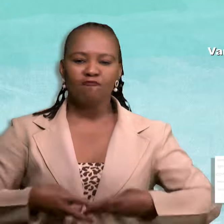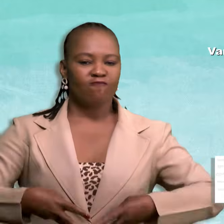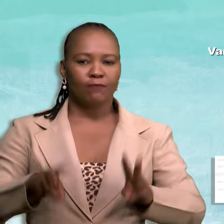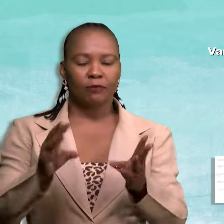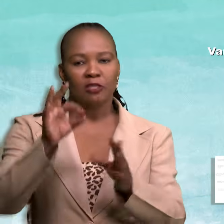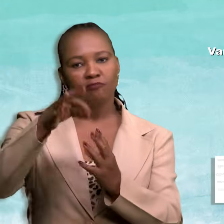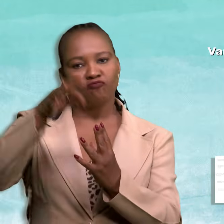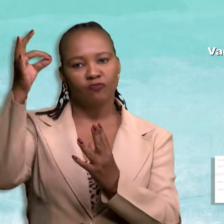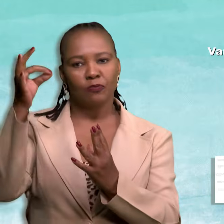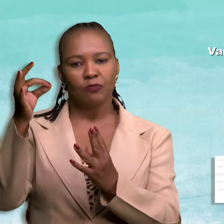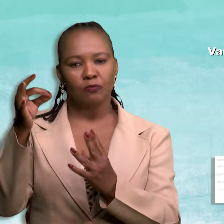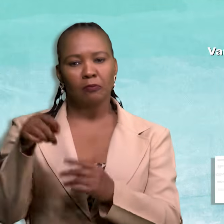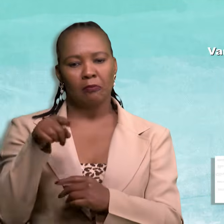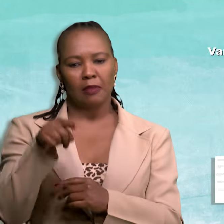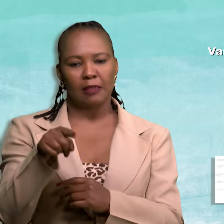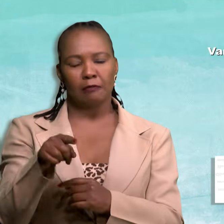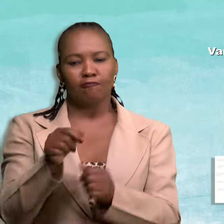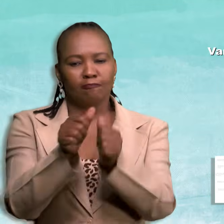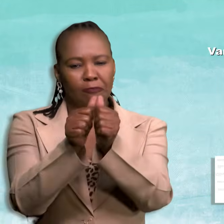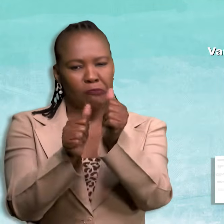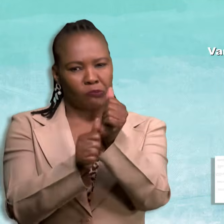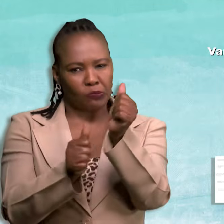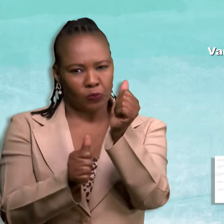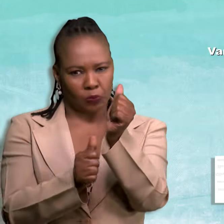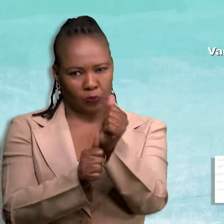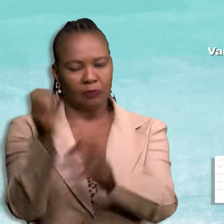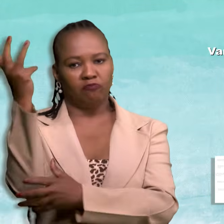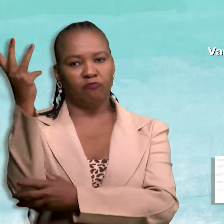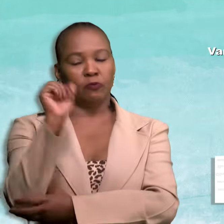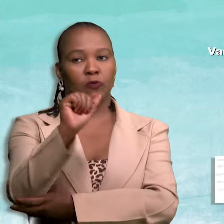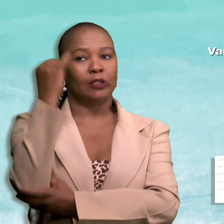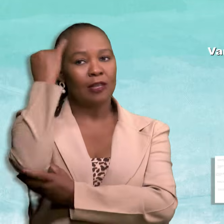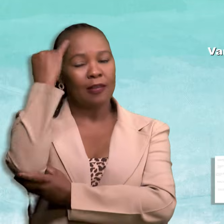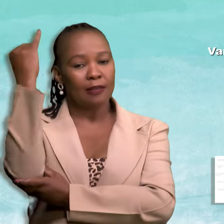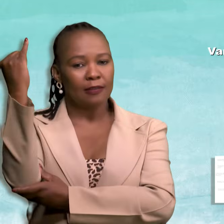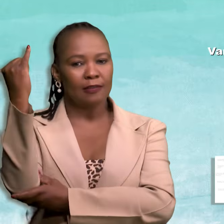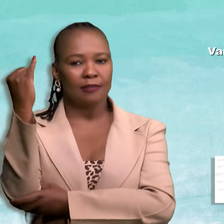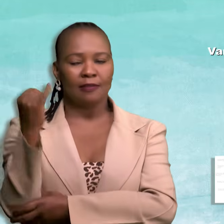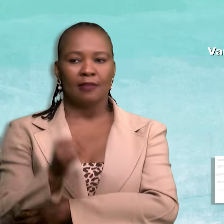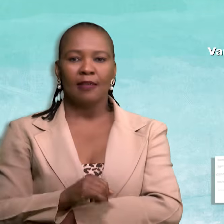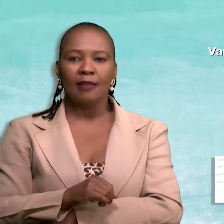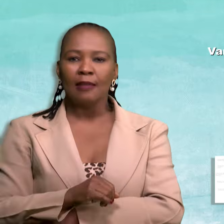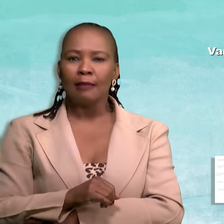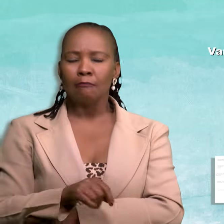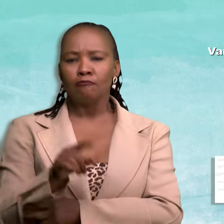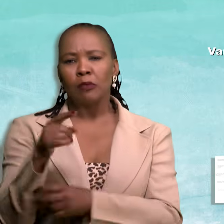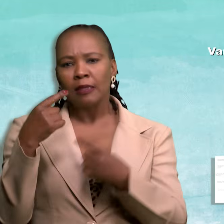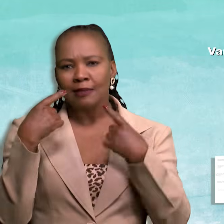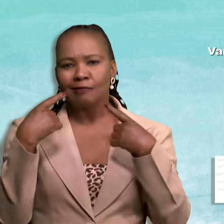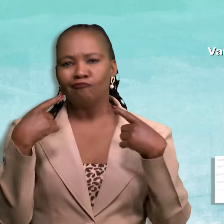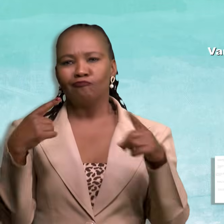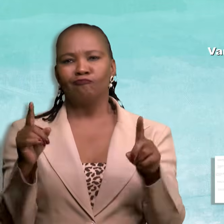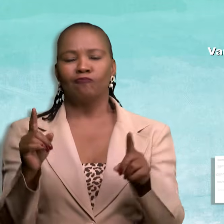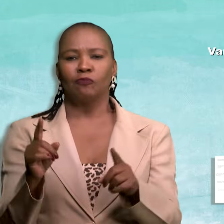Whatever method you choose, it has to be a logical presentation of your ideas and the themes that you want